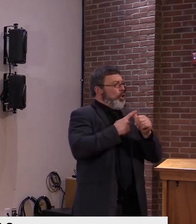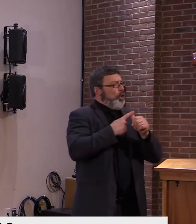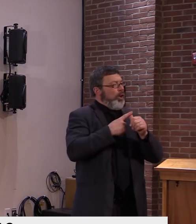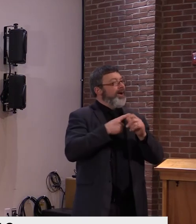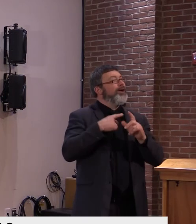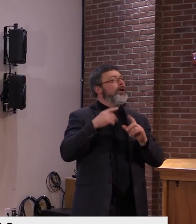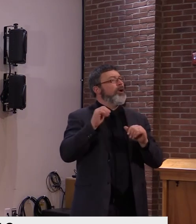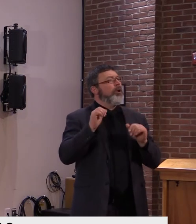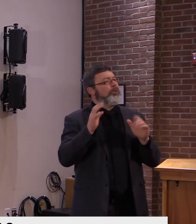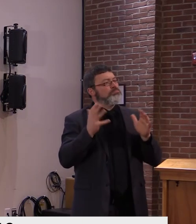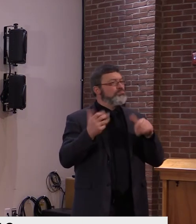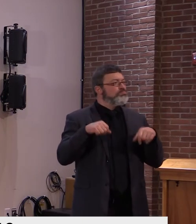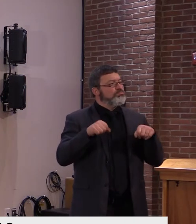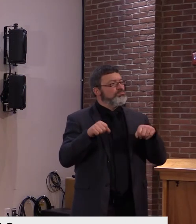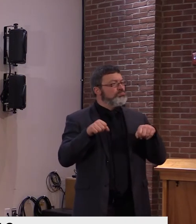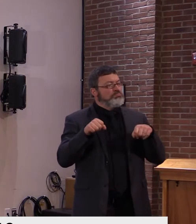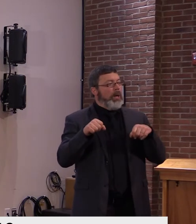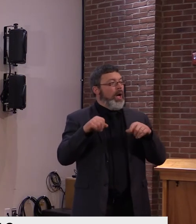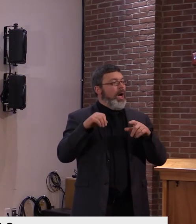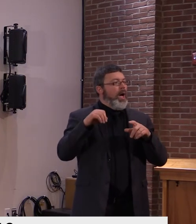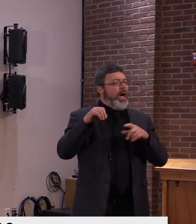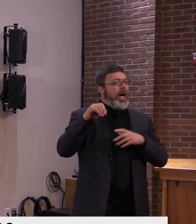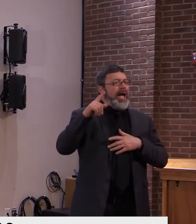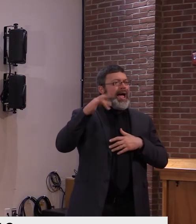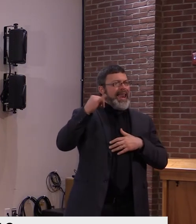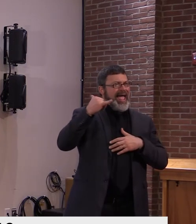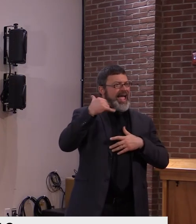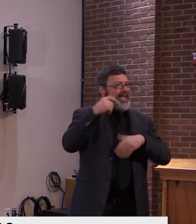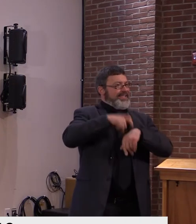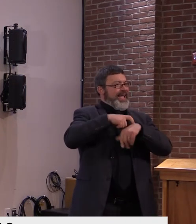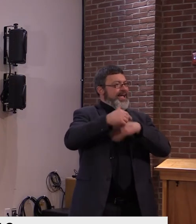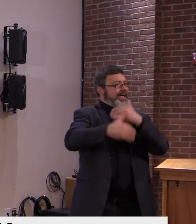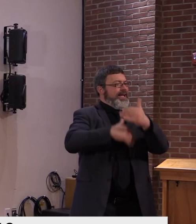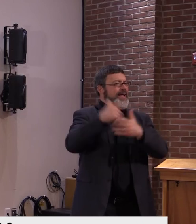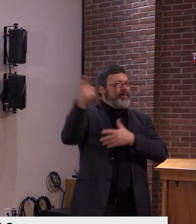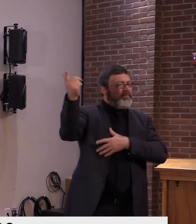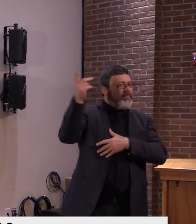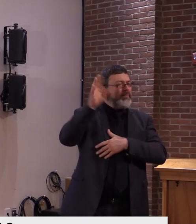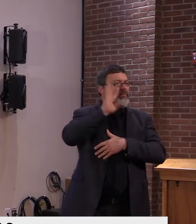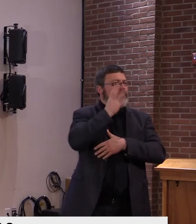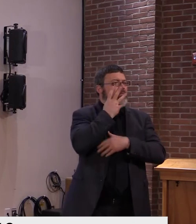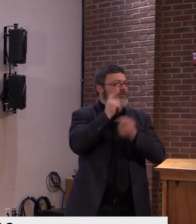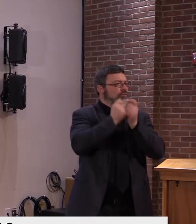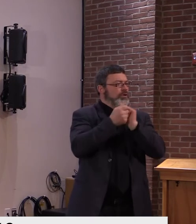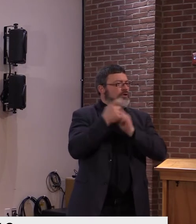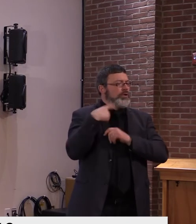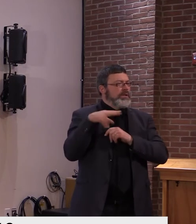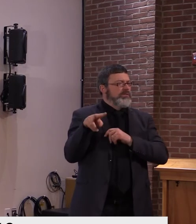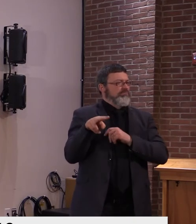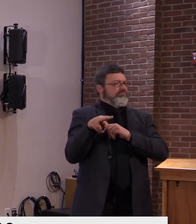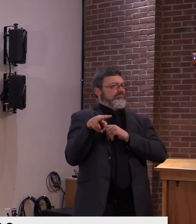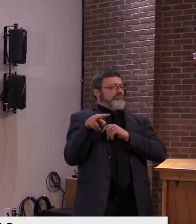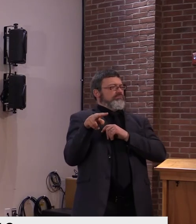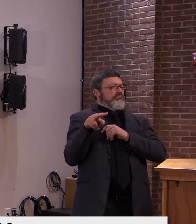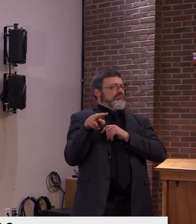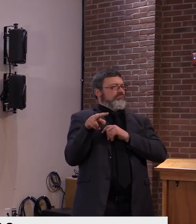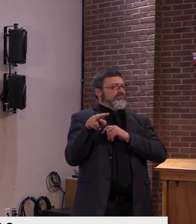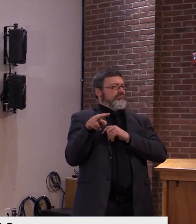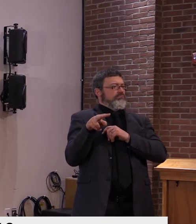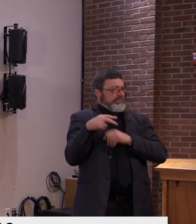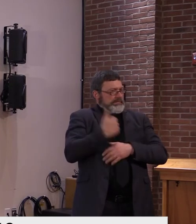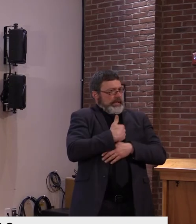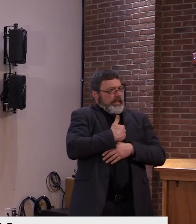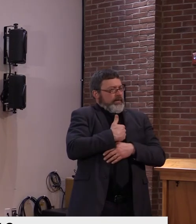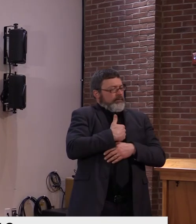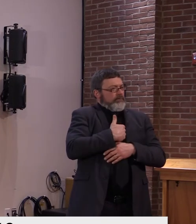next week again to, again, help us pin down what our Vermont approach should be, based, again, on